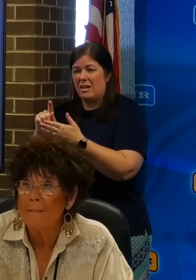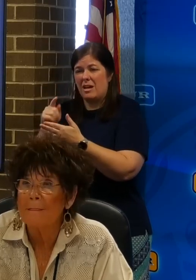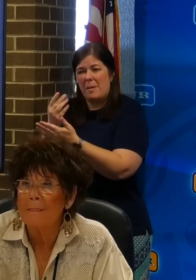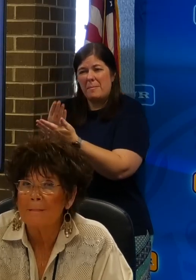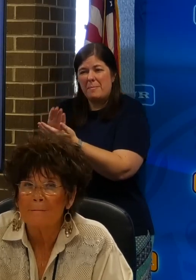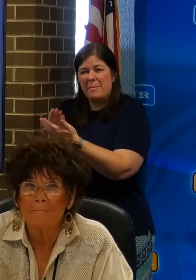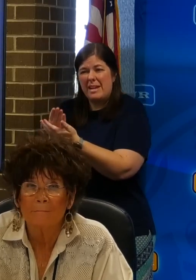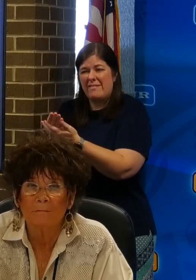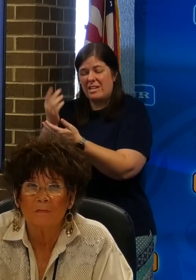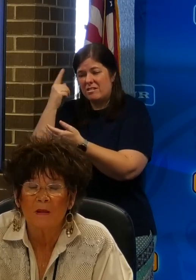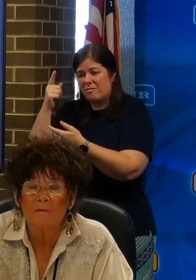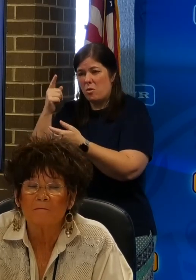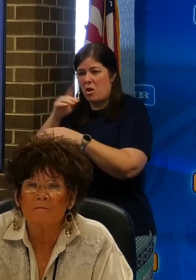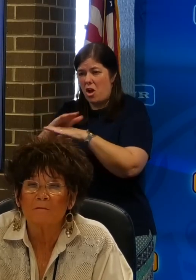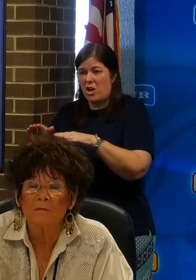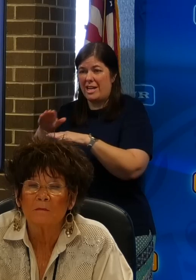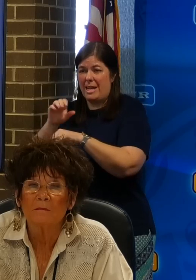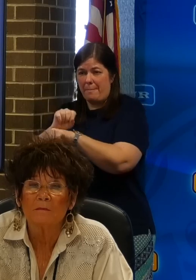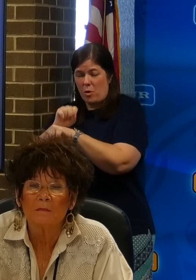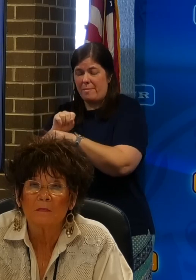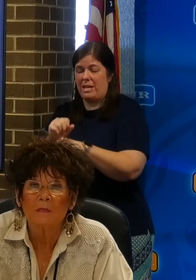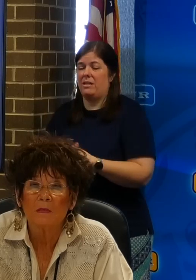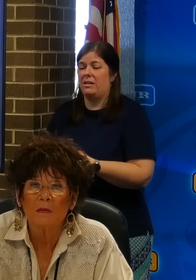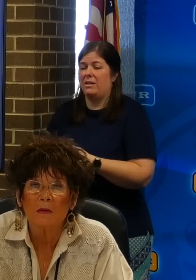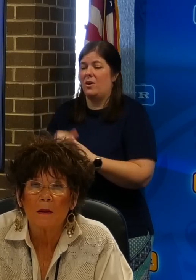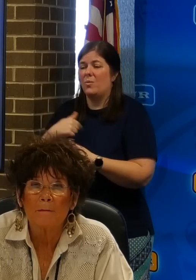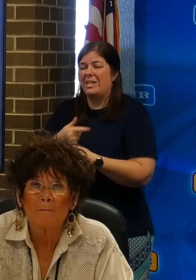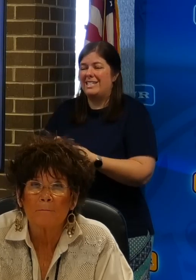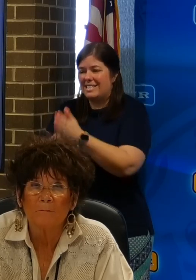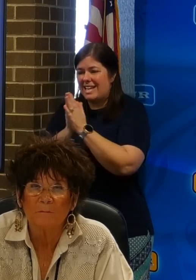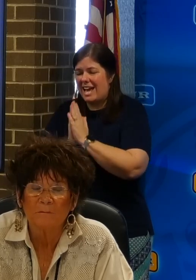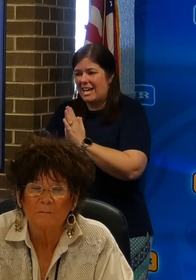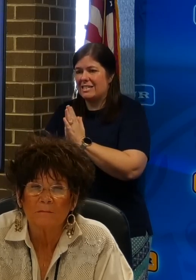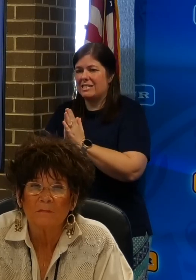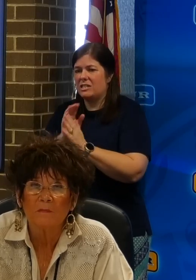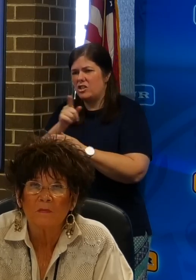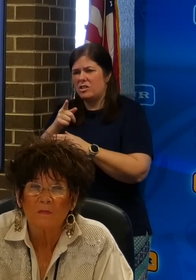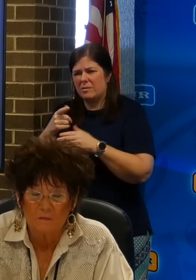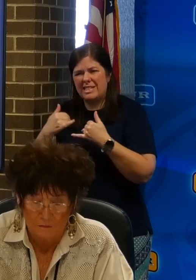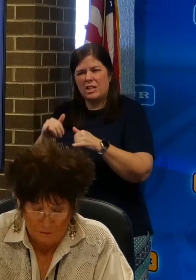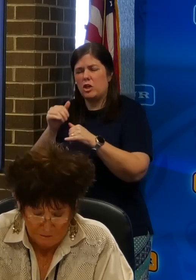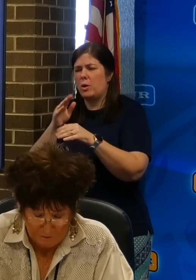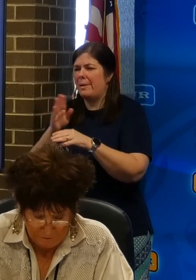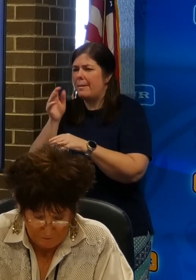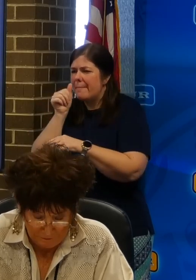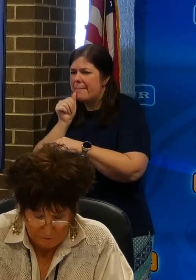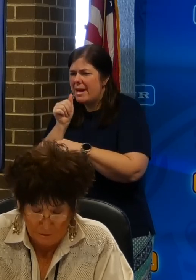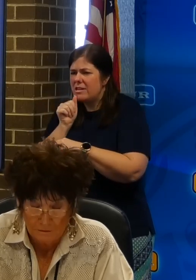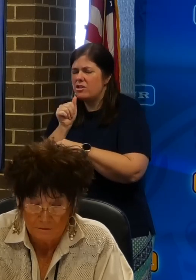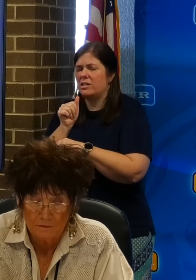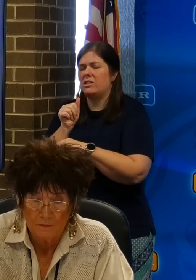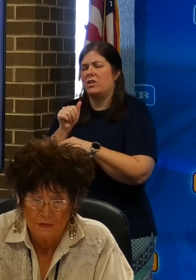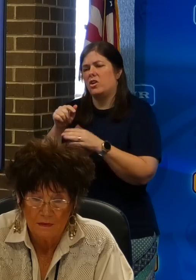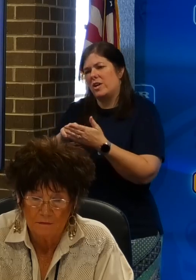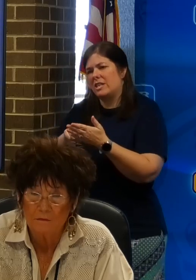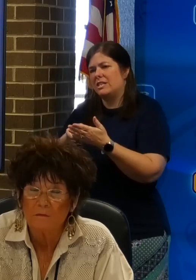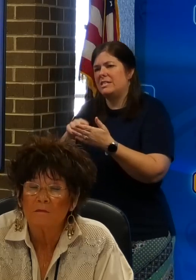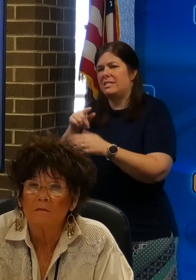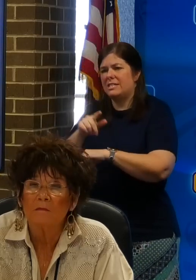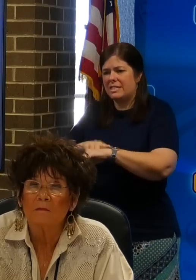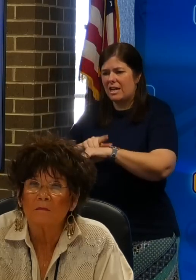parents. So we just ask continued patience from our claim filers as we continue to make these necessary adjustments and